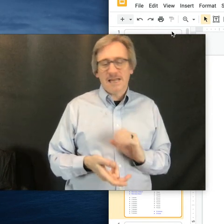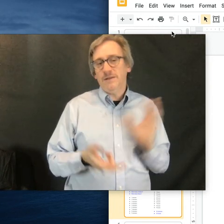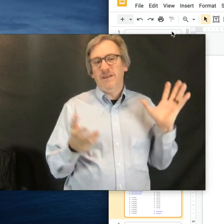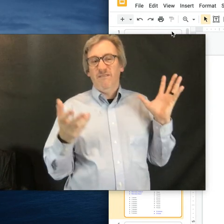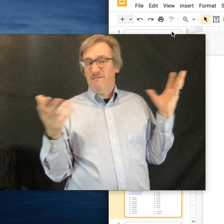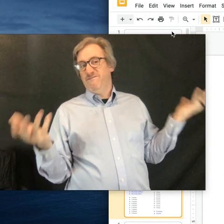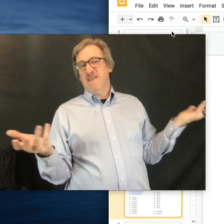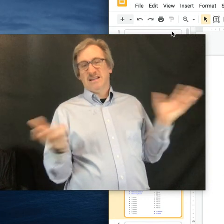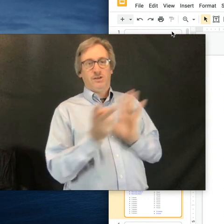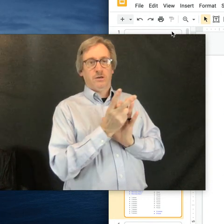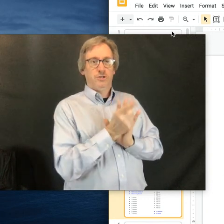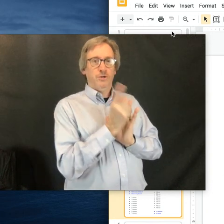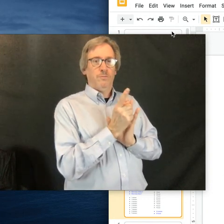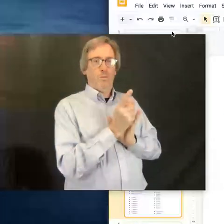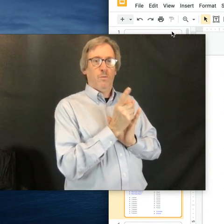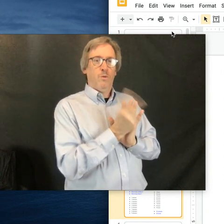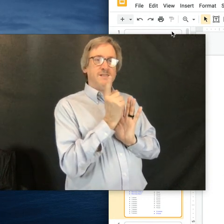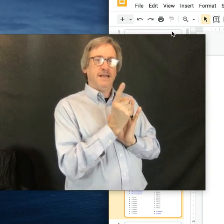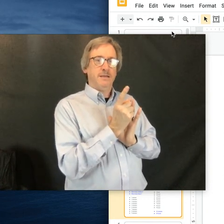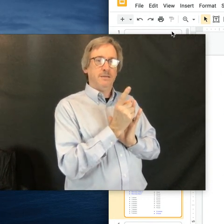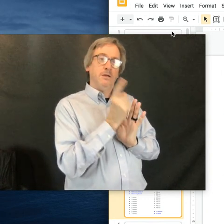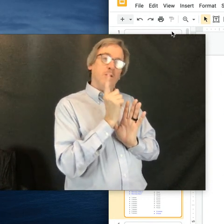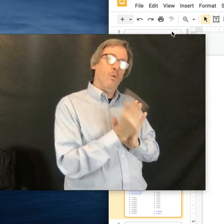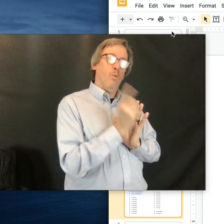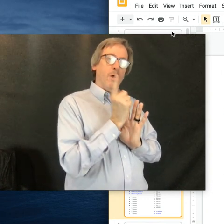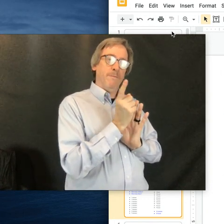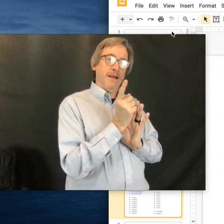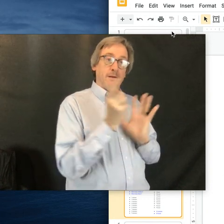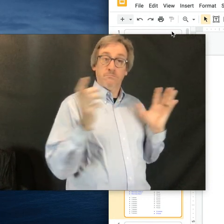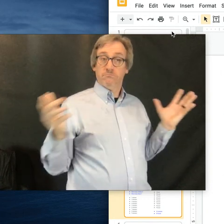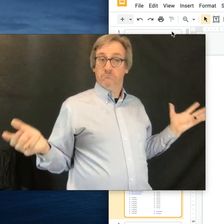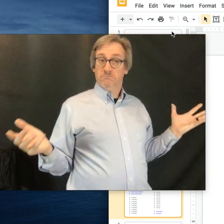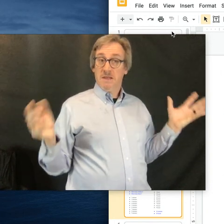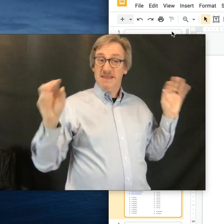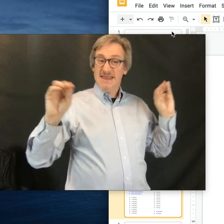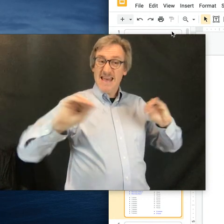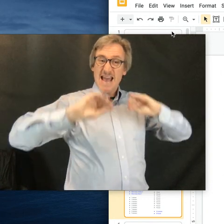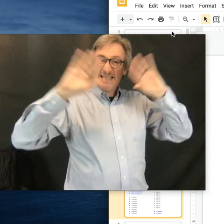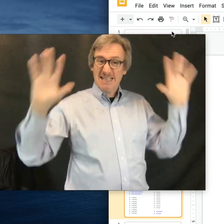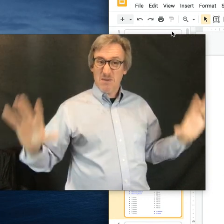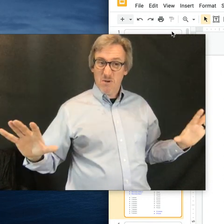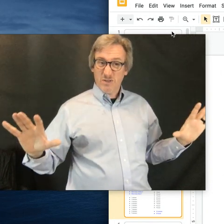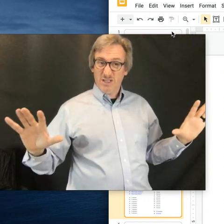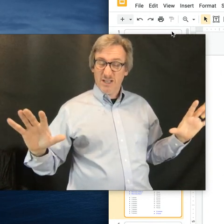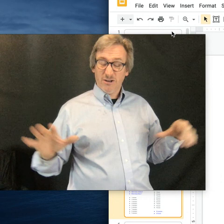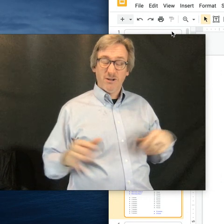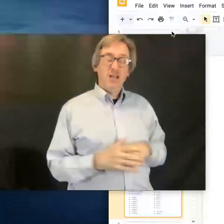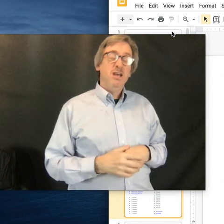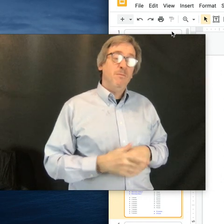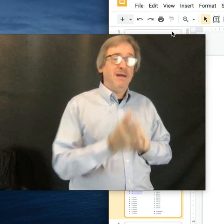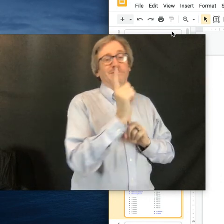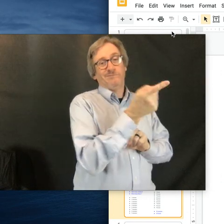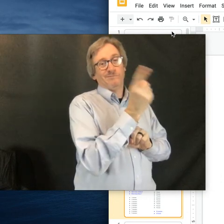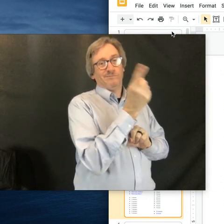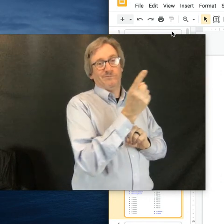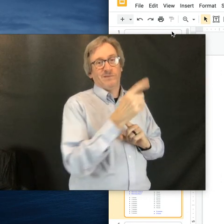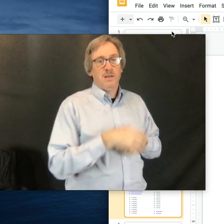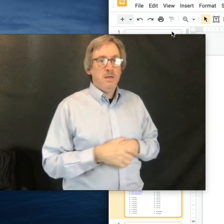Seconds tend to be faster. 1 second, 1 minute. That is the most clear,